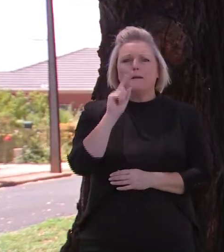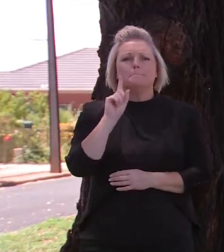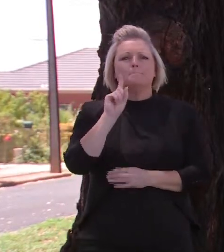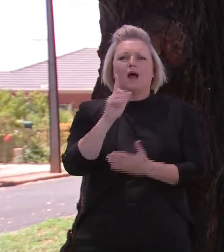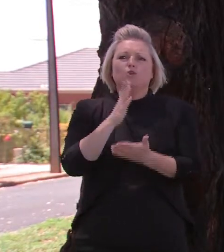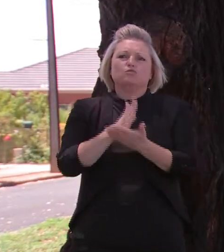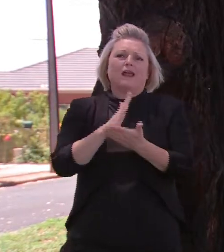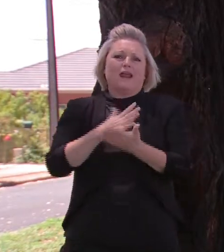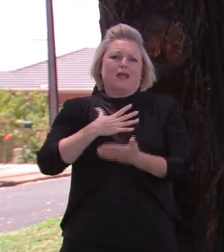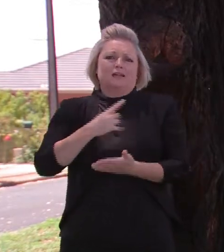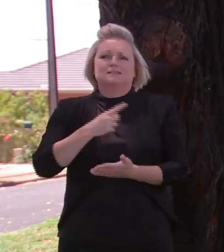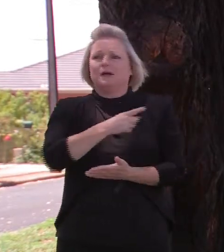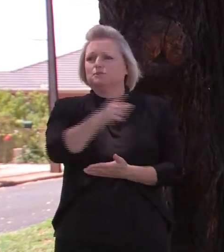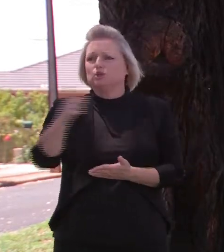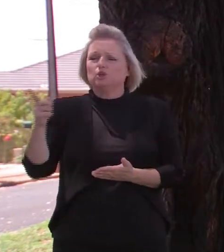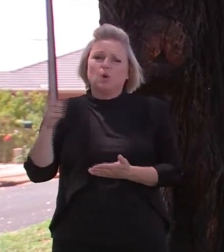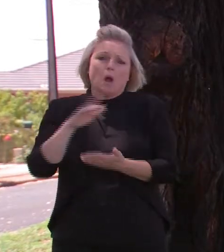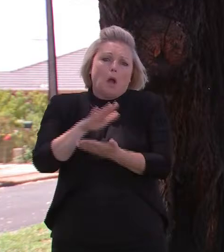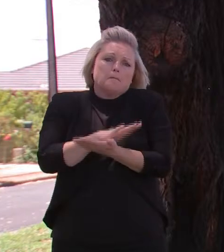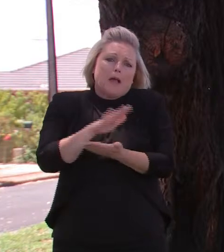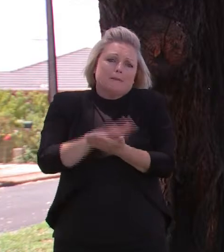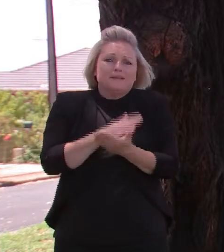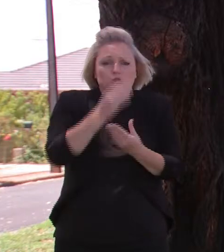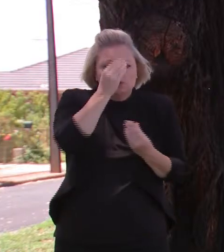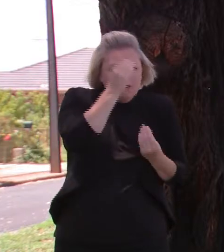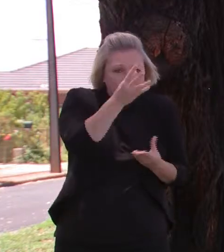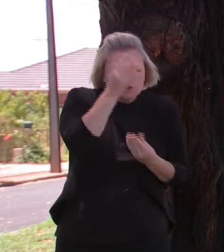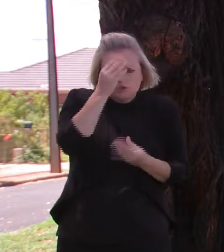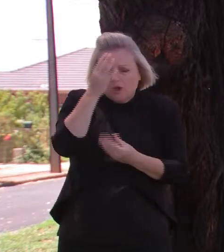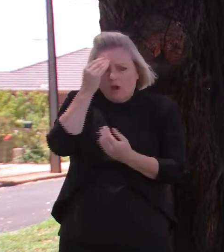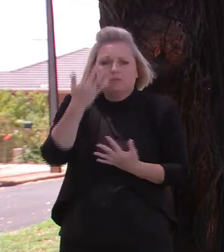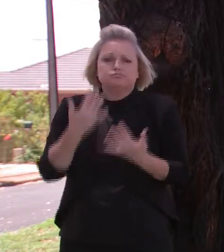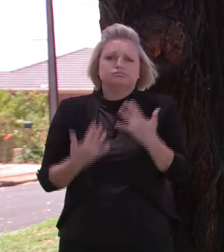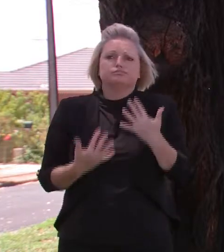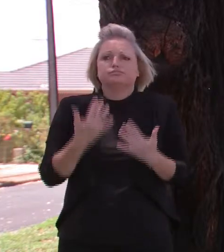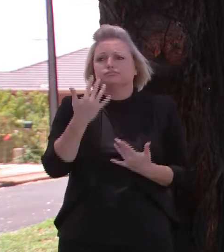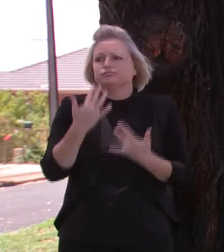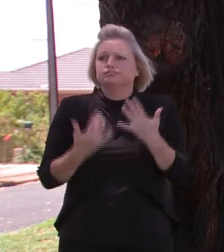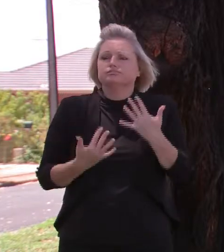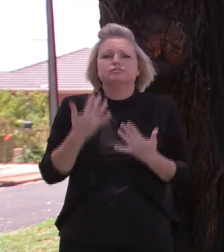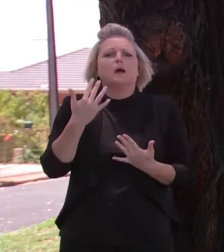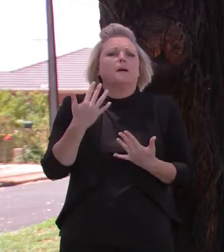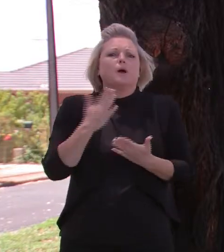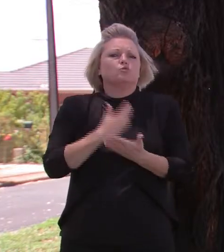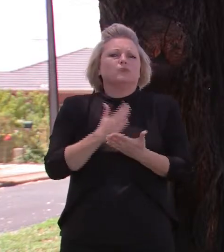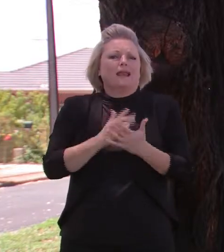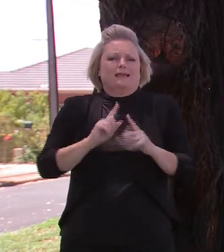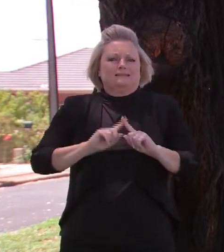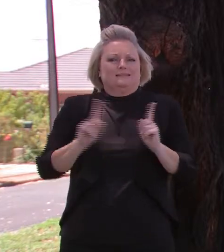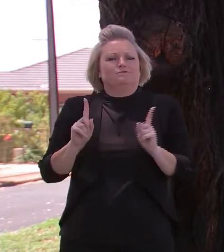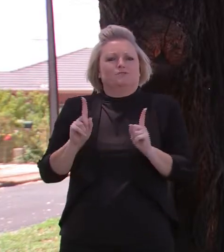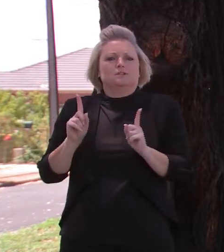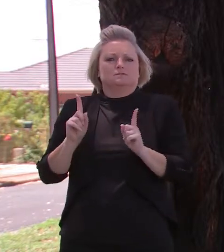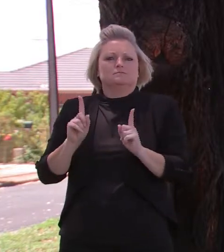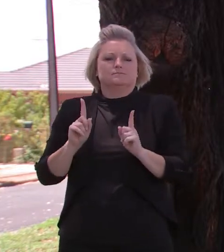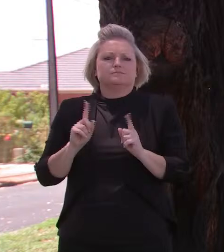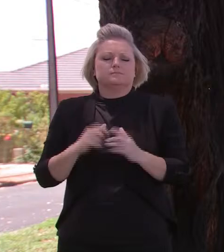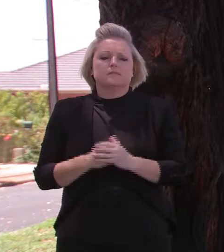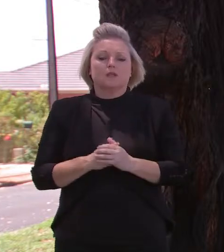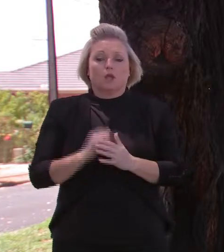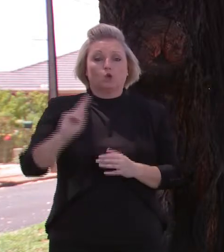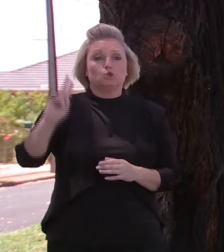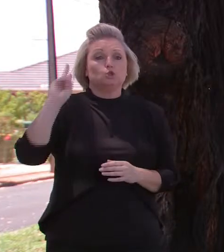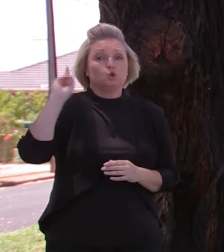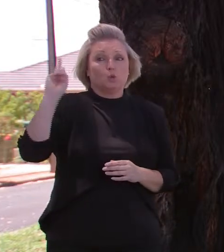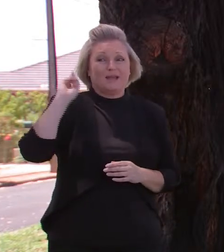up to the media. I'm happy to provide the update on a daily basis with regards to SA Health, but it is at a much diminished level. If we go back 2 weeks